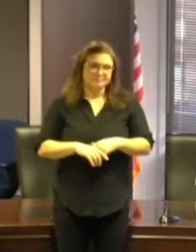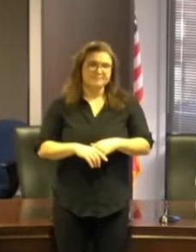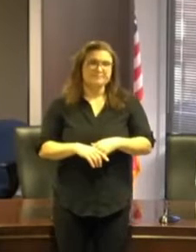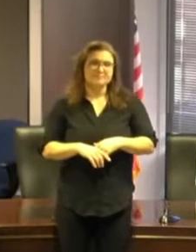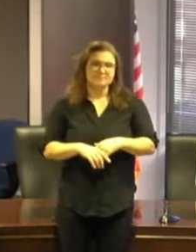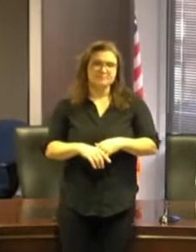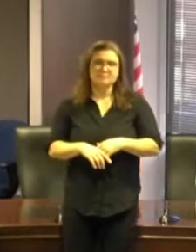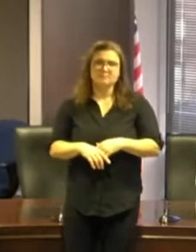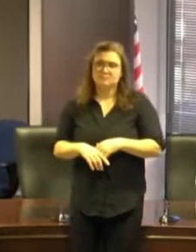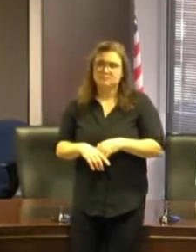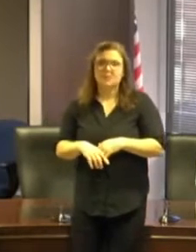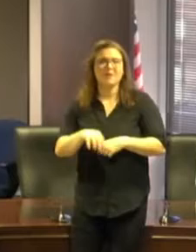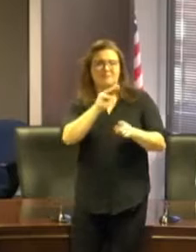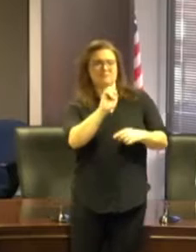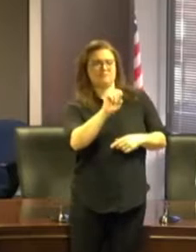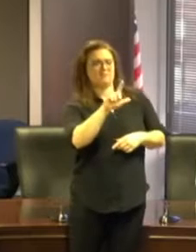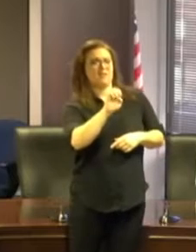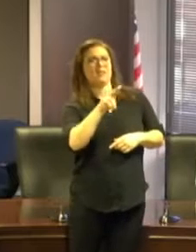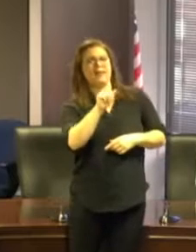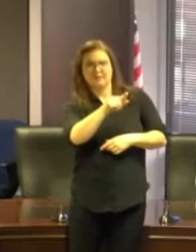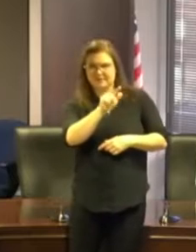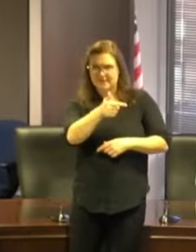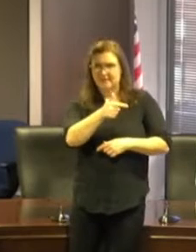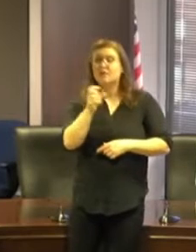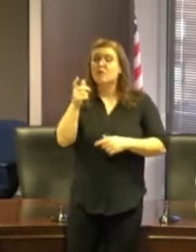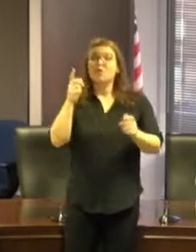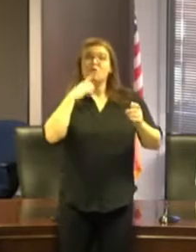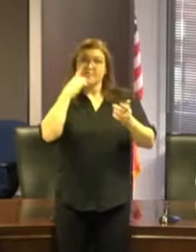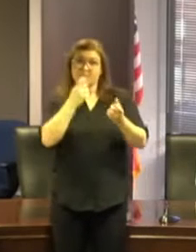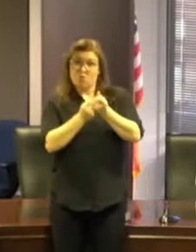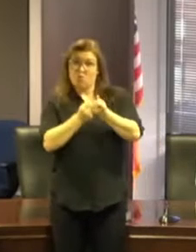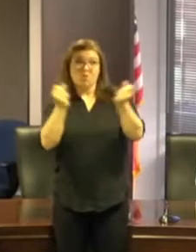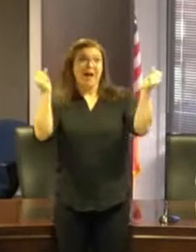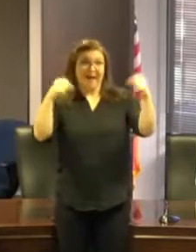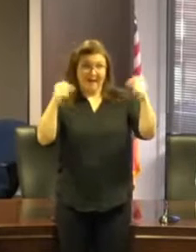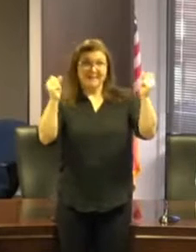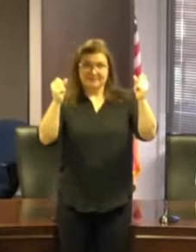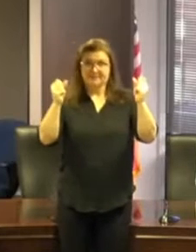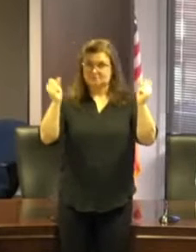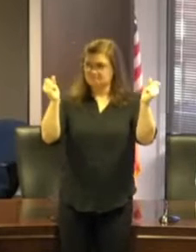second, Malena. All in favor say aye. Aye.